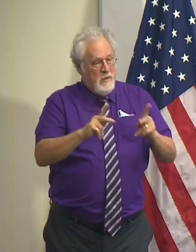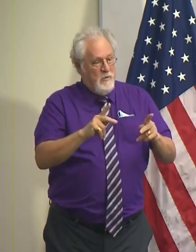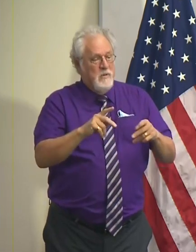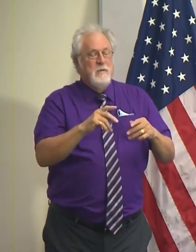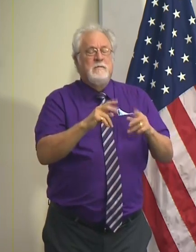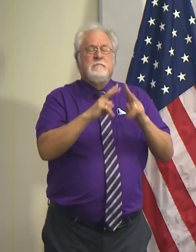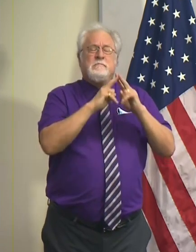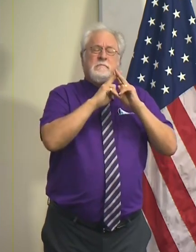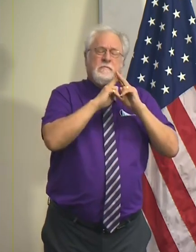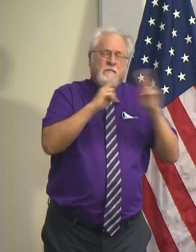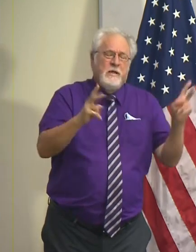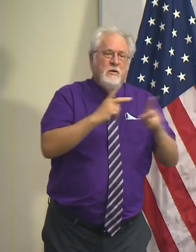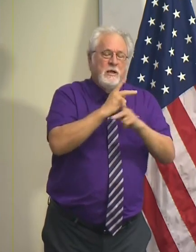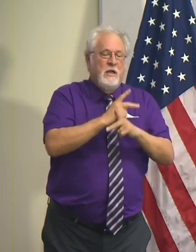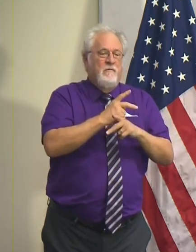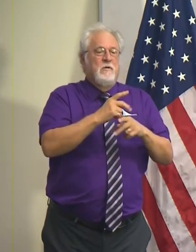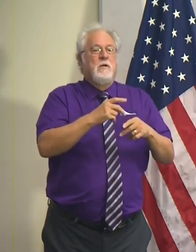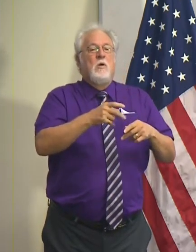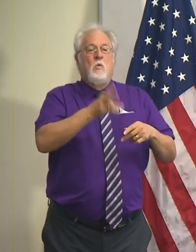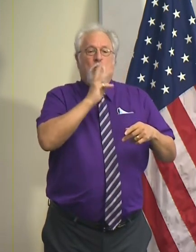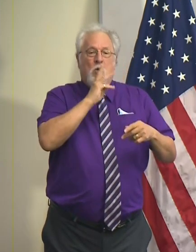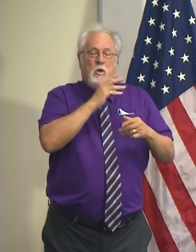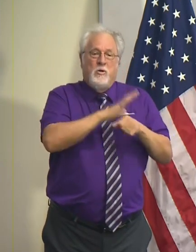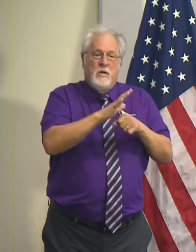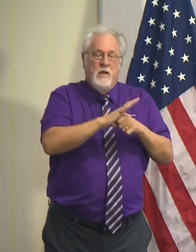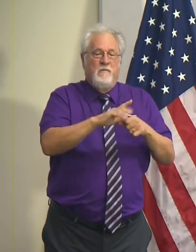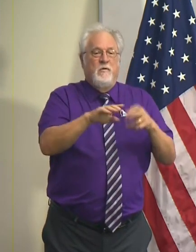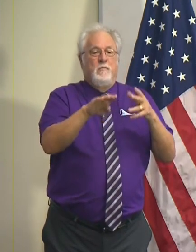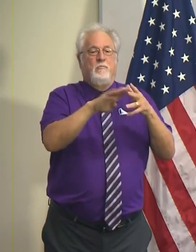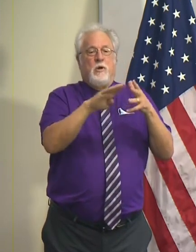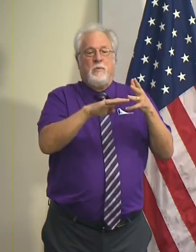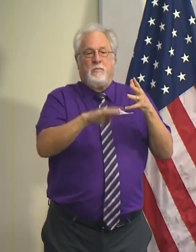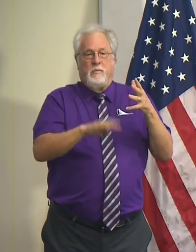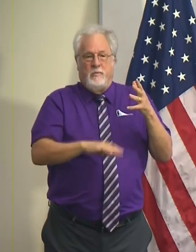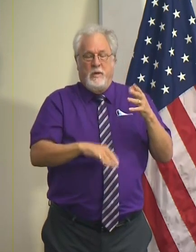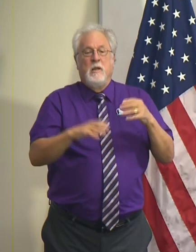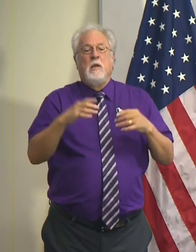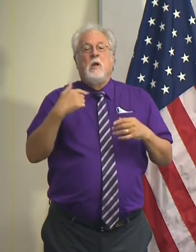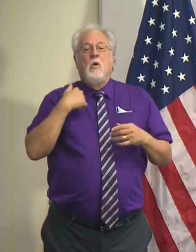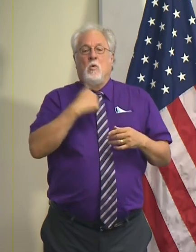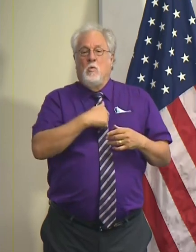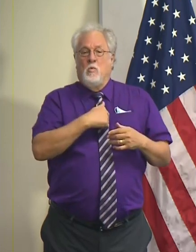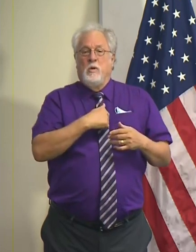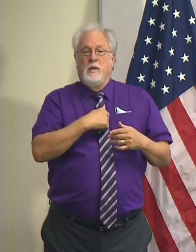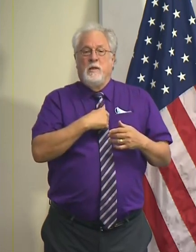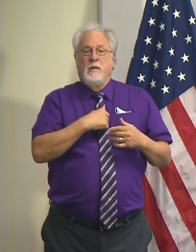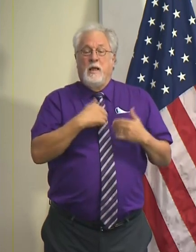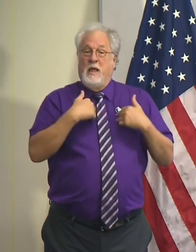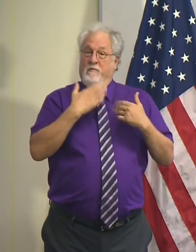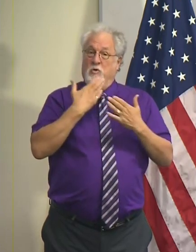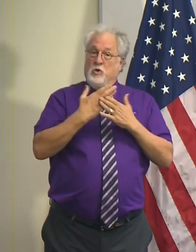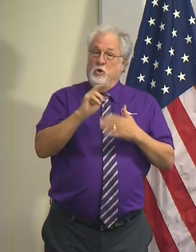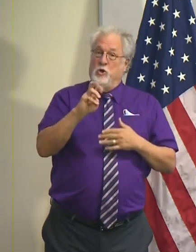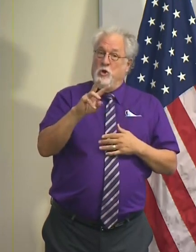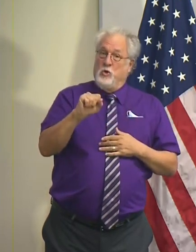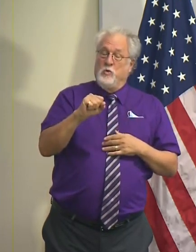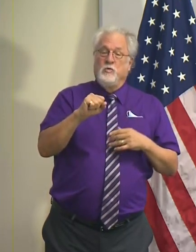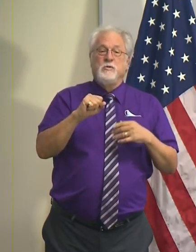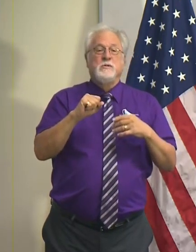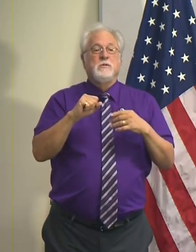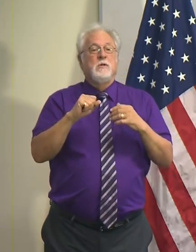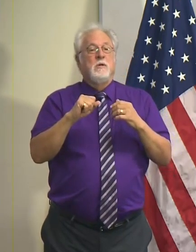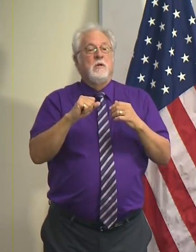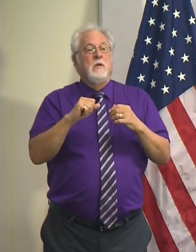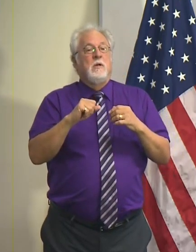to be extremely careful, stay hydrated, take frequent breaks. We have some good news with respect